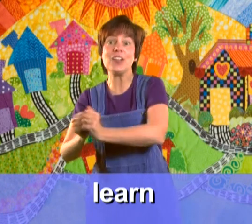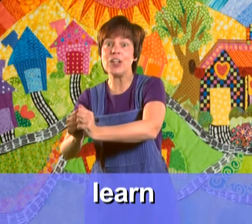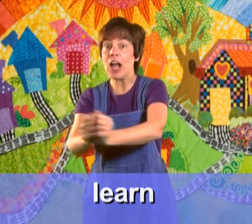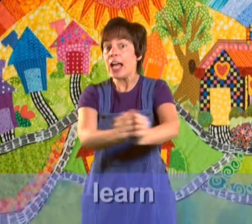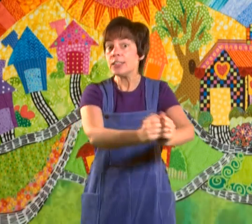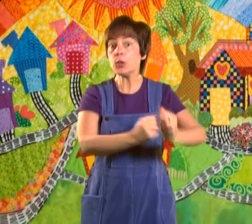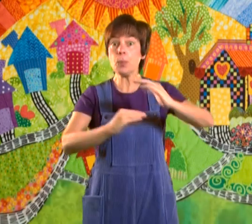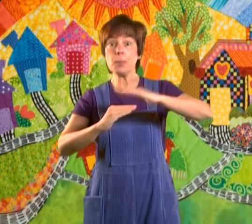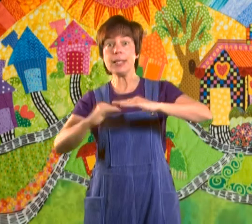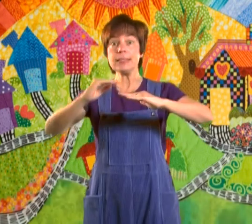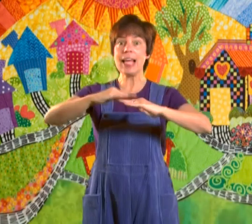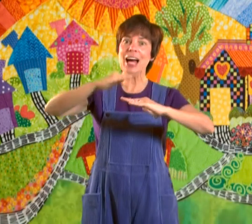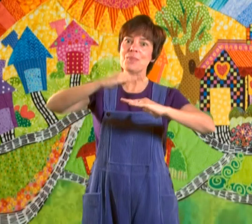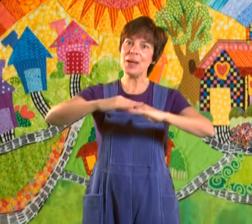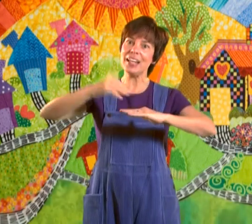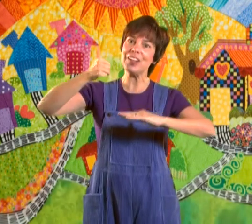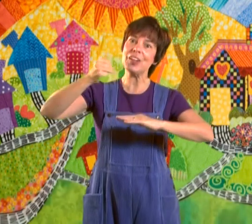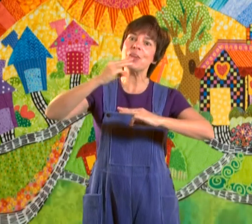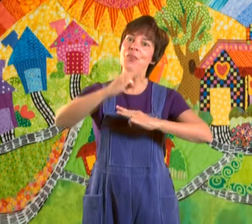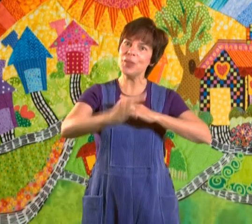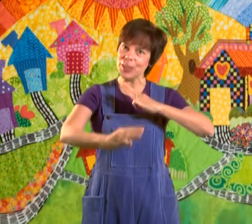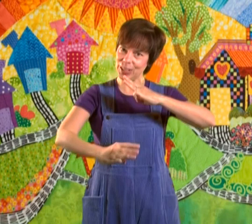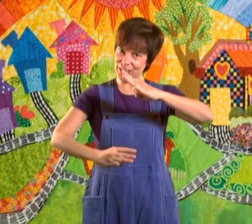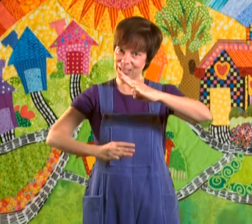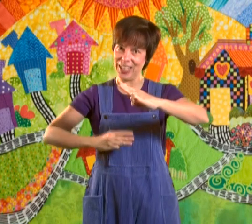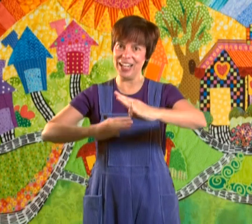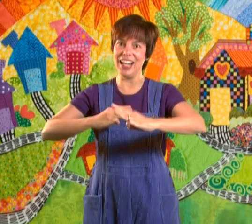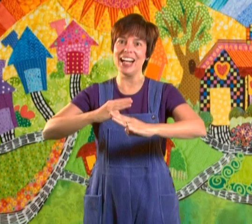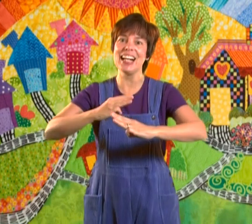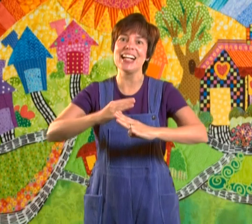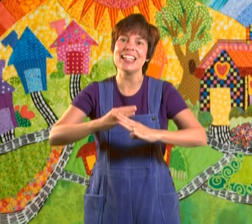together to build a better world.